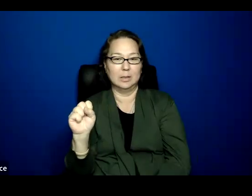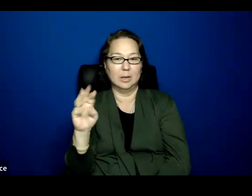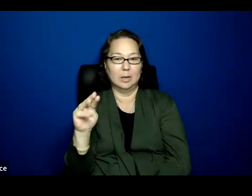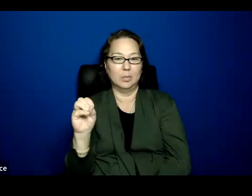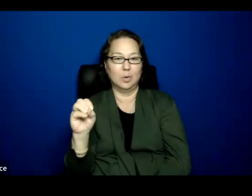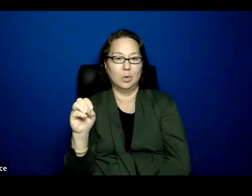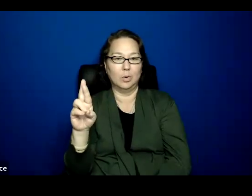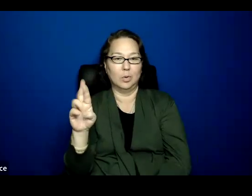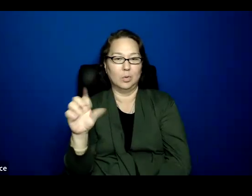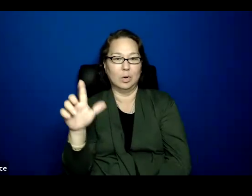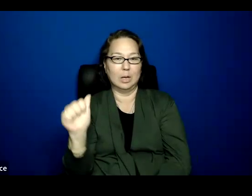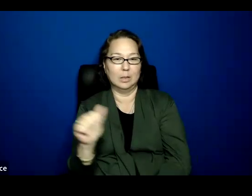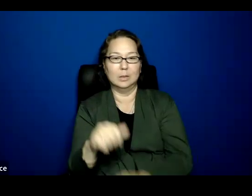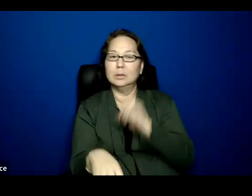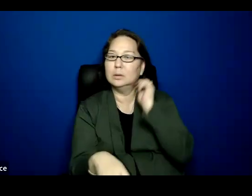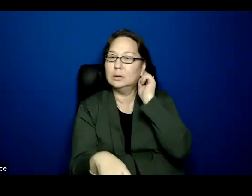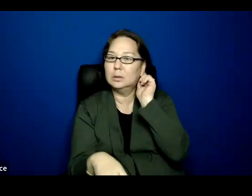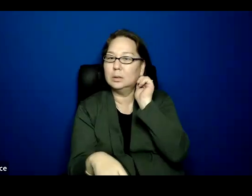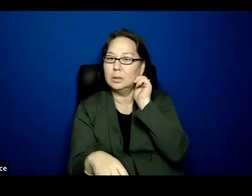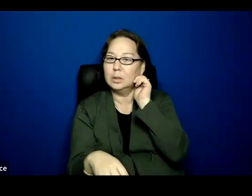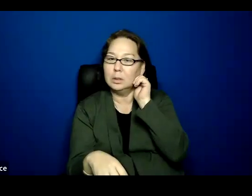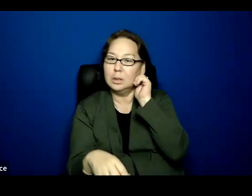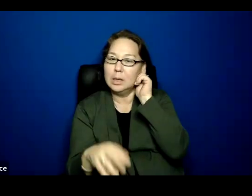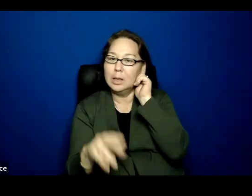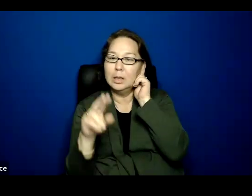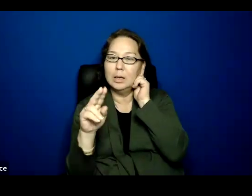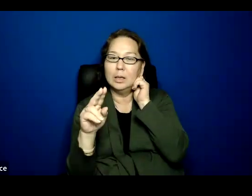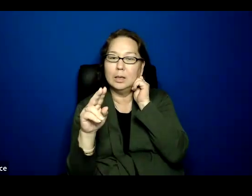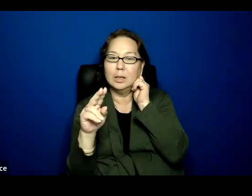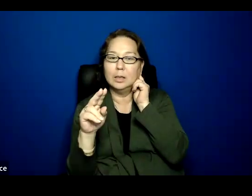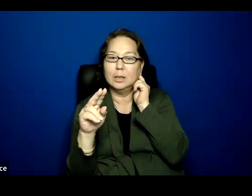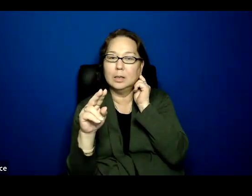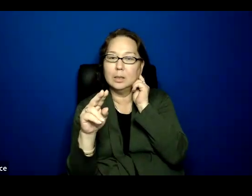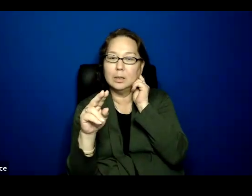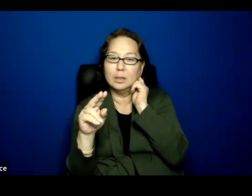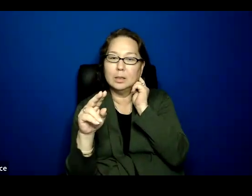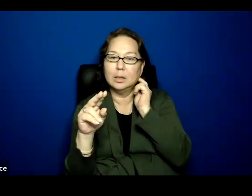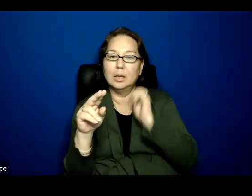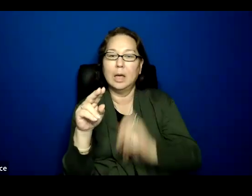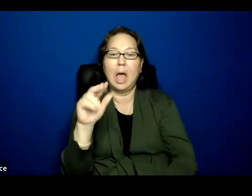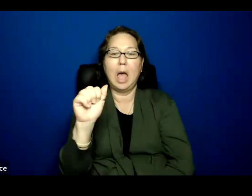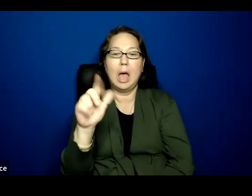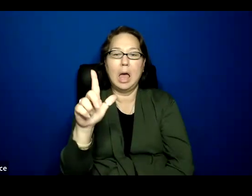And Nicole Gonzalez will need a Spanish interpreter. But first, Alexis Perdomo.